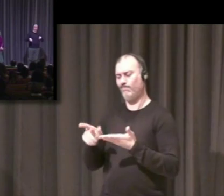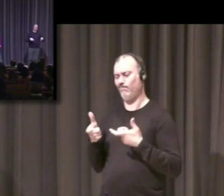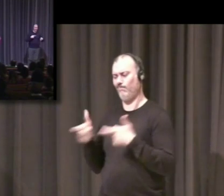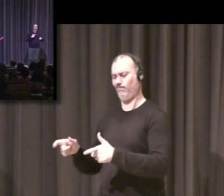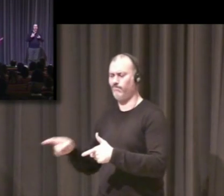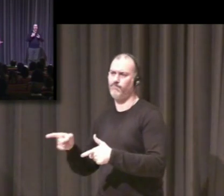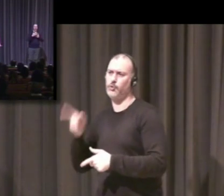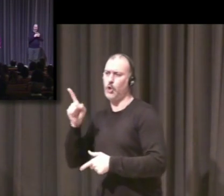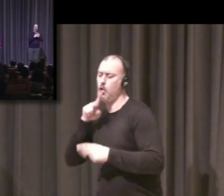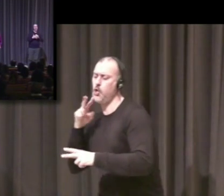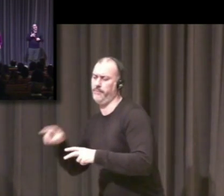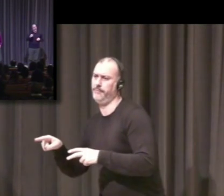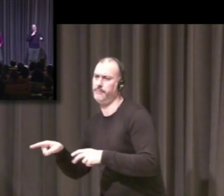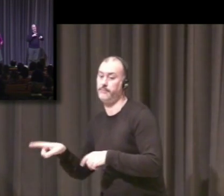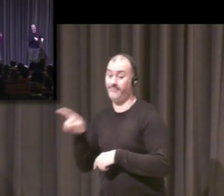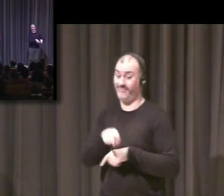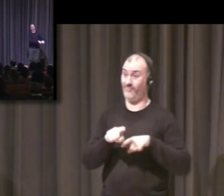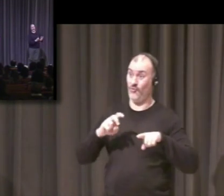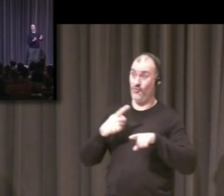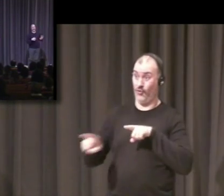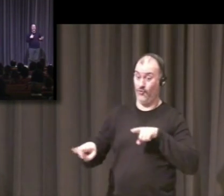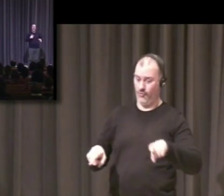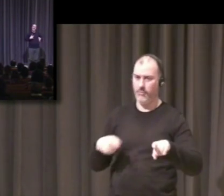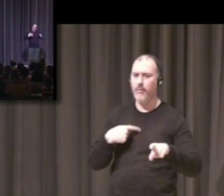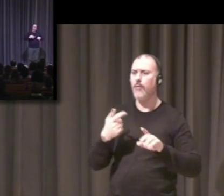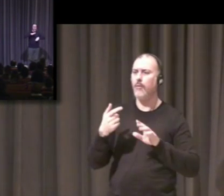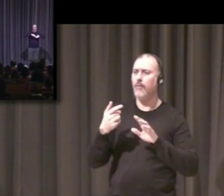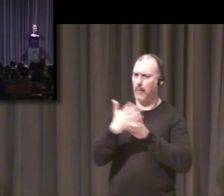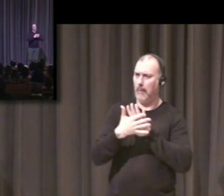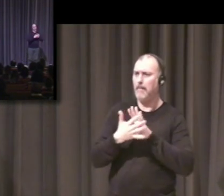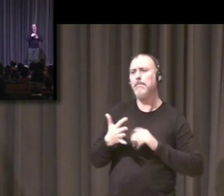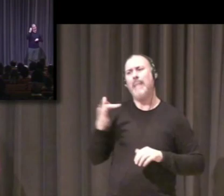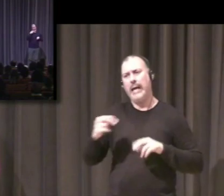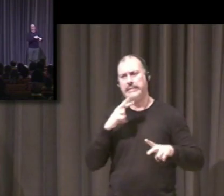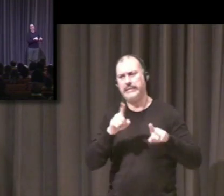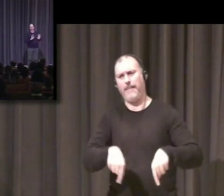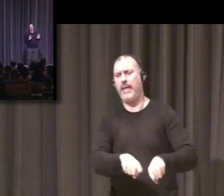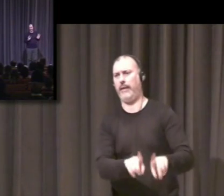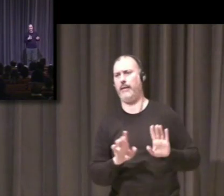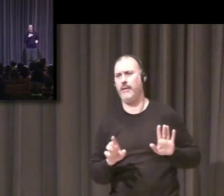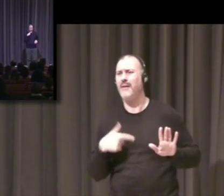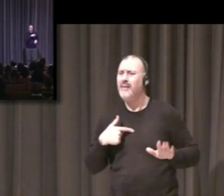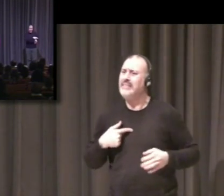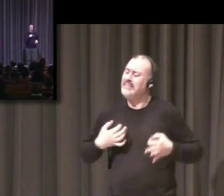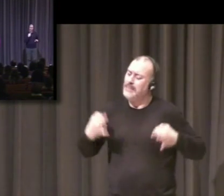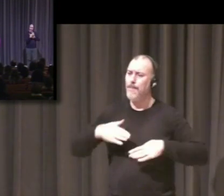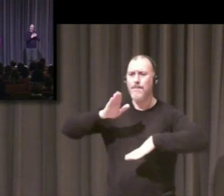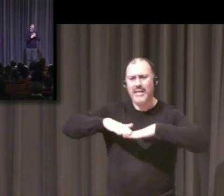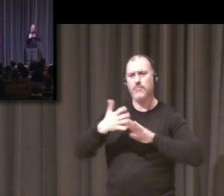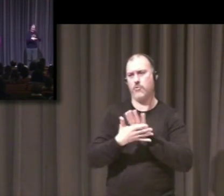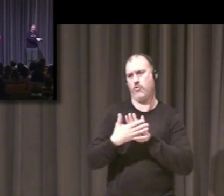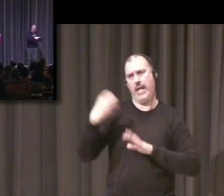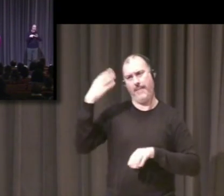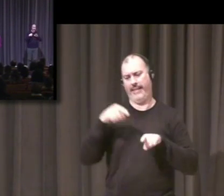language. The benefits are that they will have full competence in a language. They will get